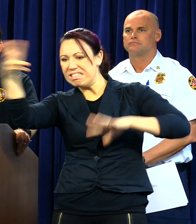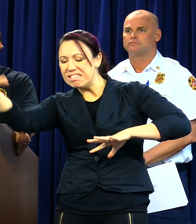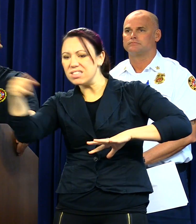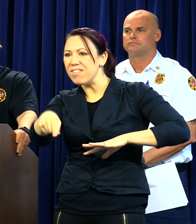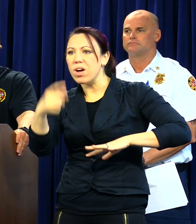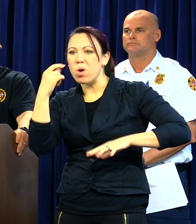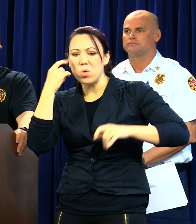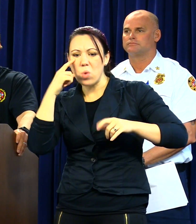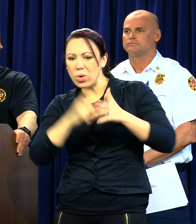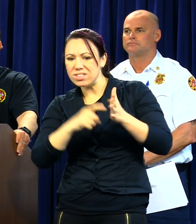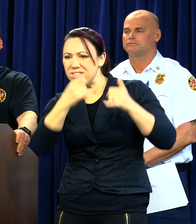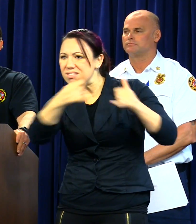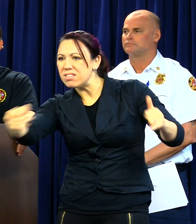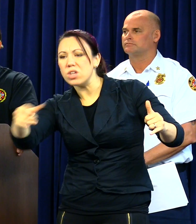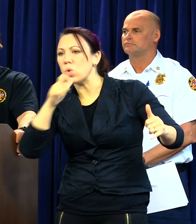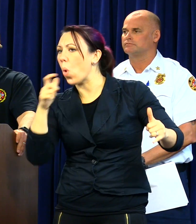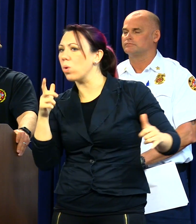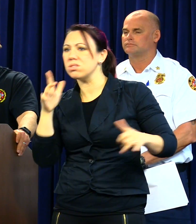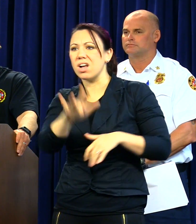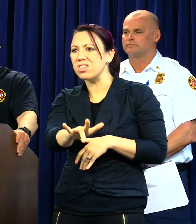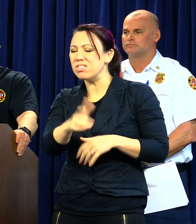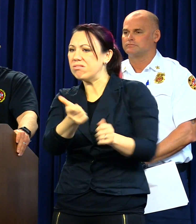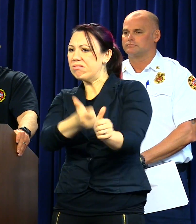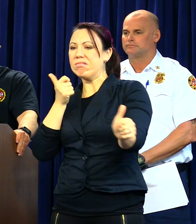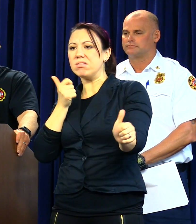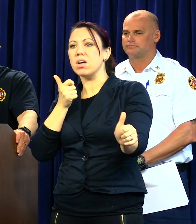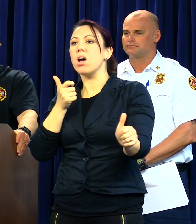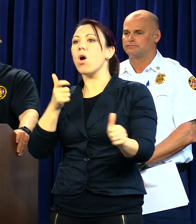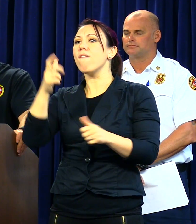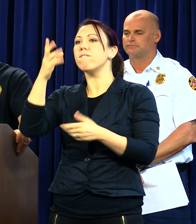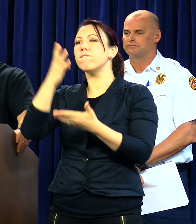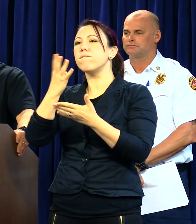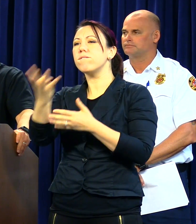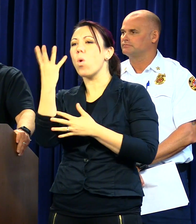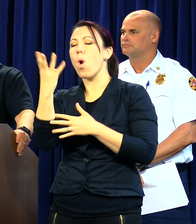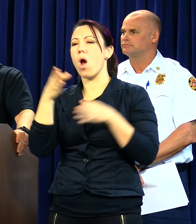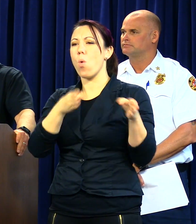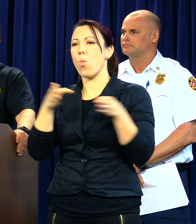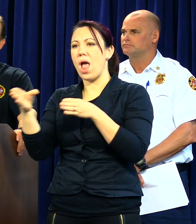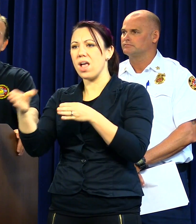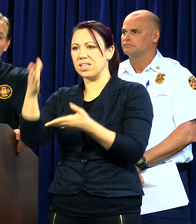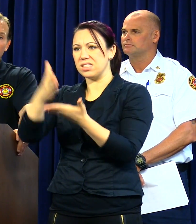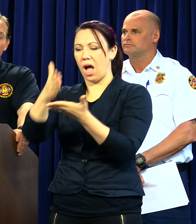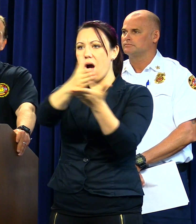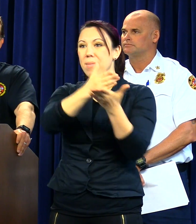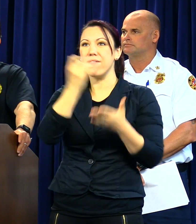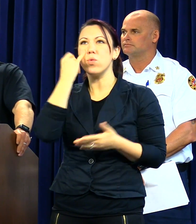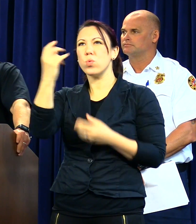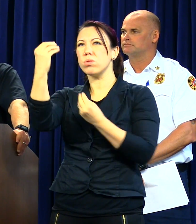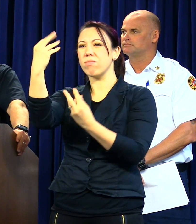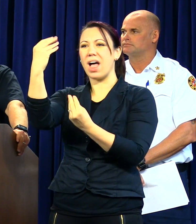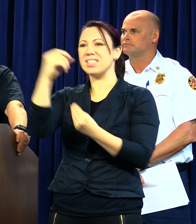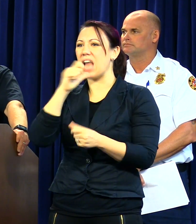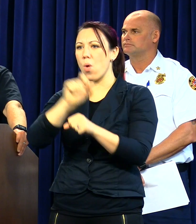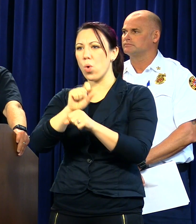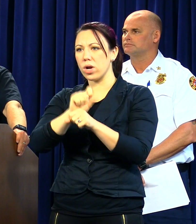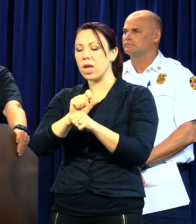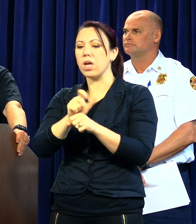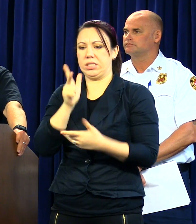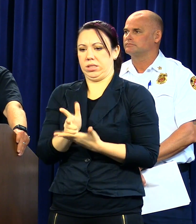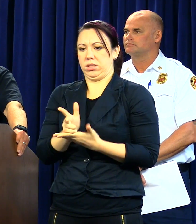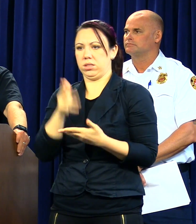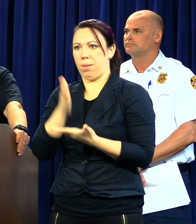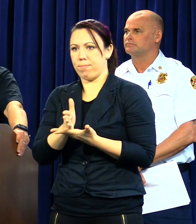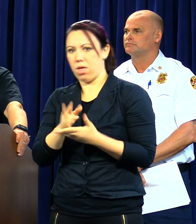that aren't working are to be treated as a four-way stop. Also want to remind people, if they're using generators,